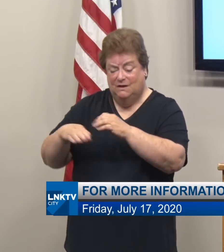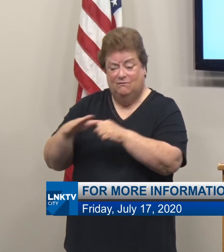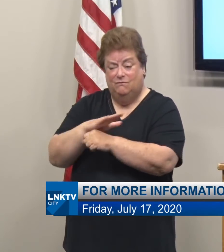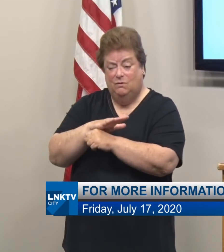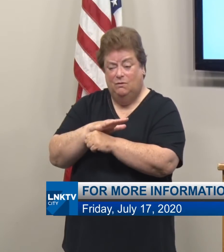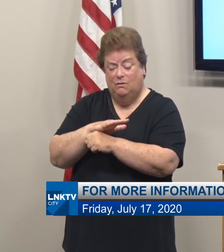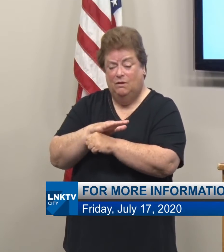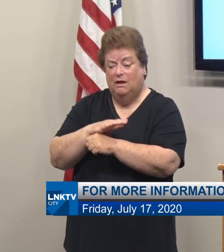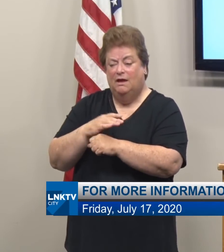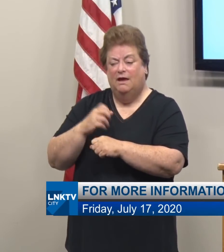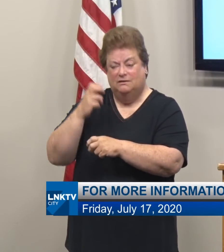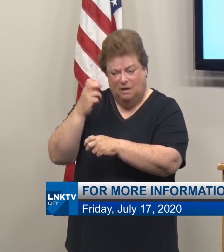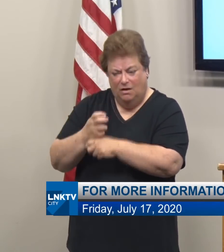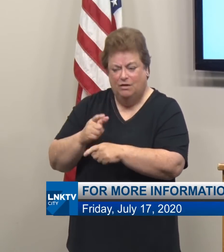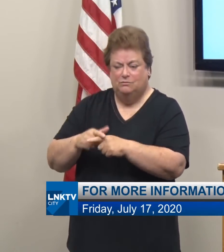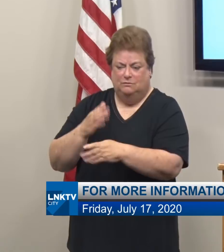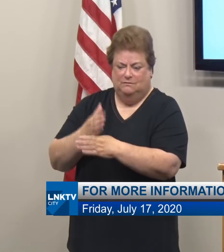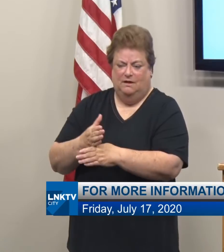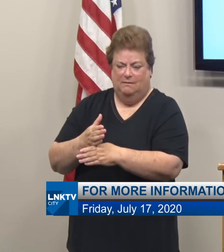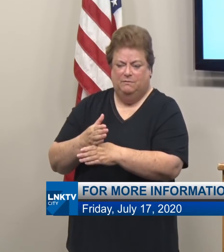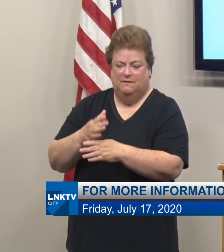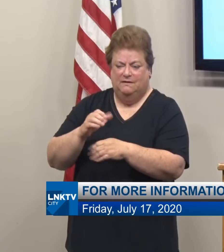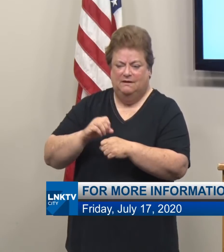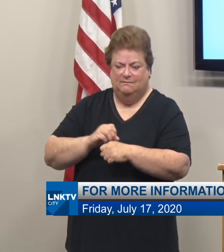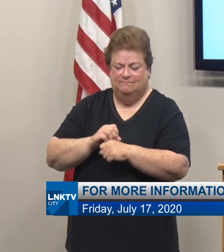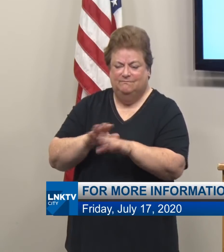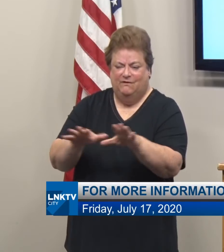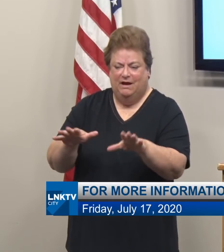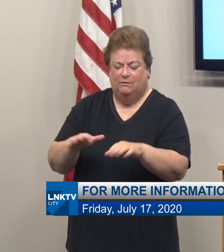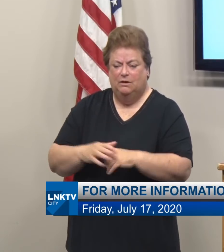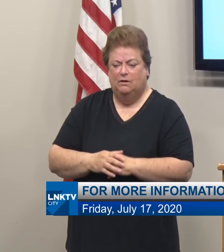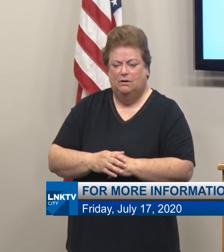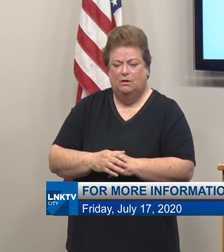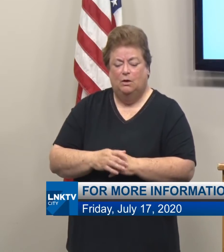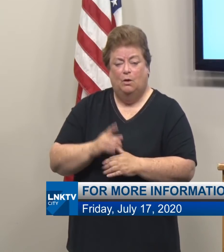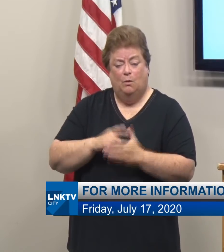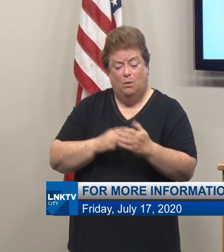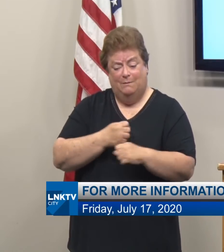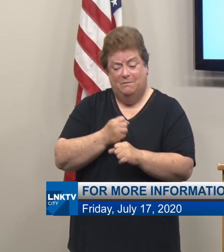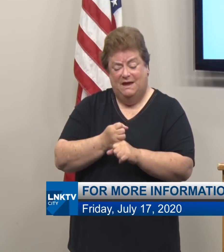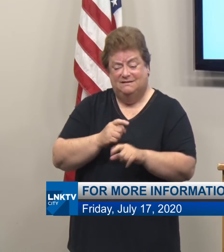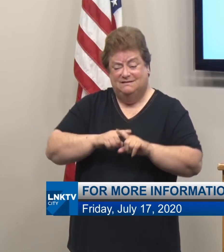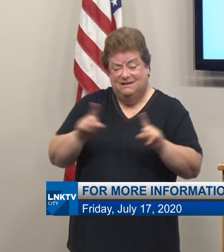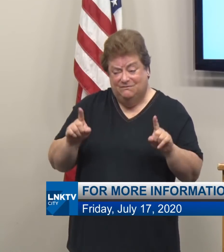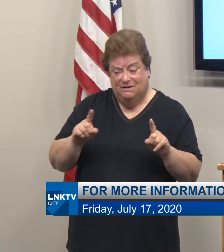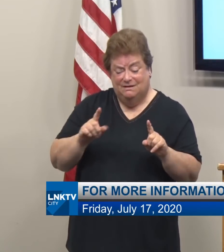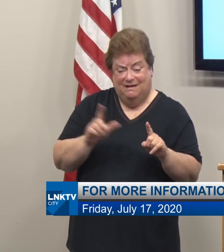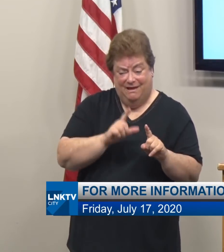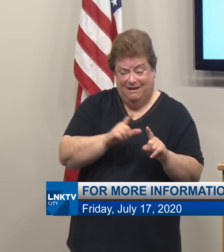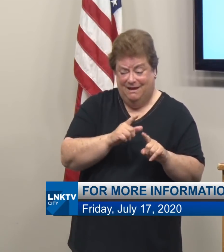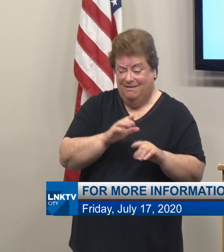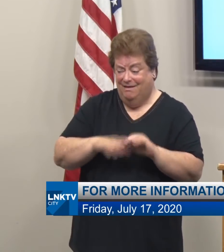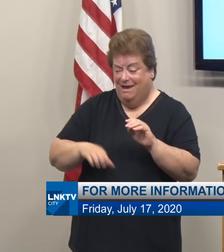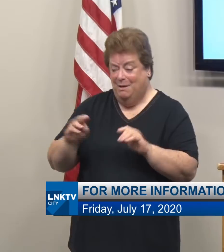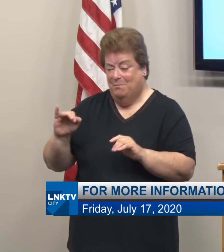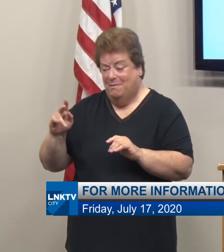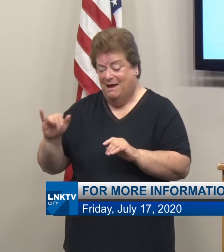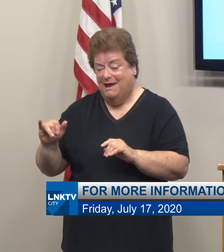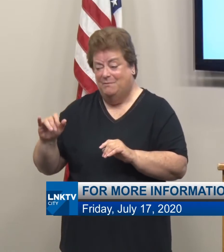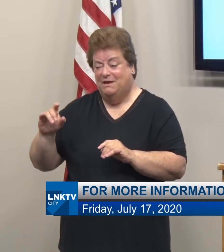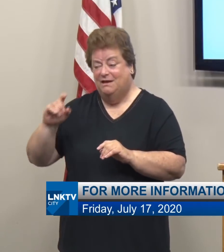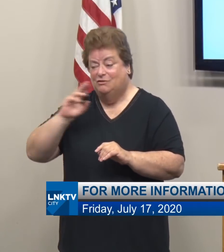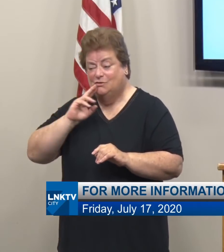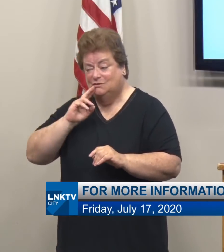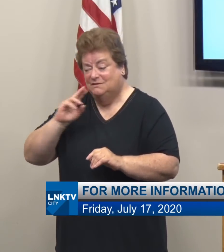very hard to stop a virus. What makes Lincoln different from Miami, Houston, and Phoenix and other parts of the country